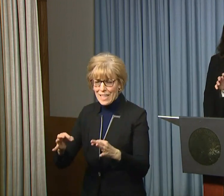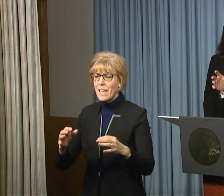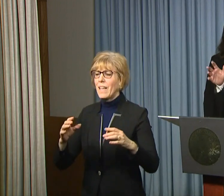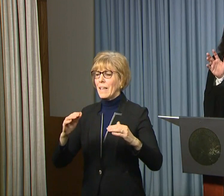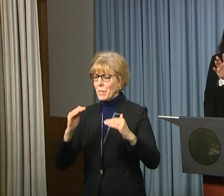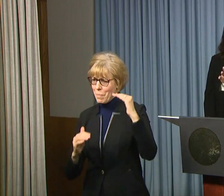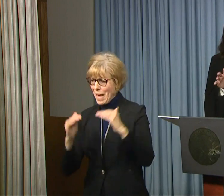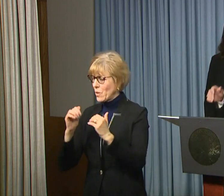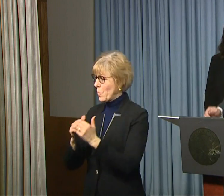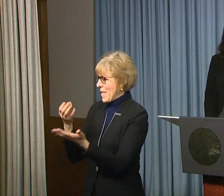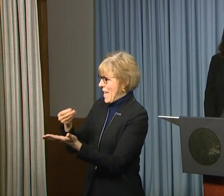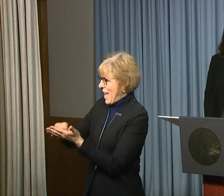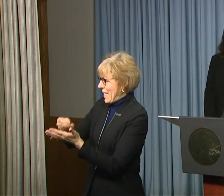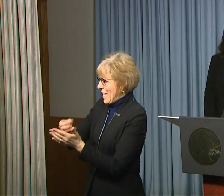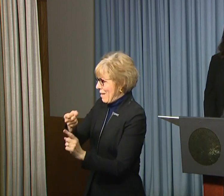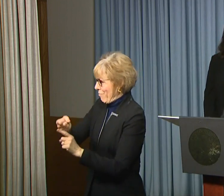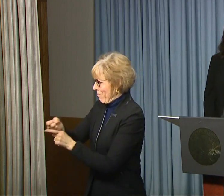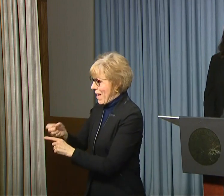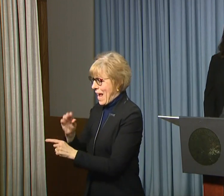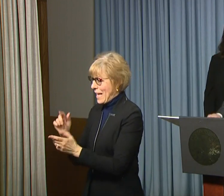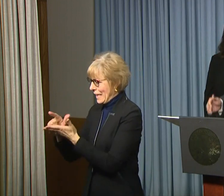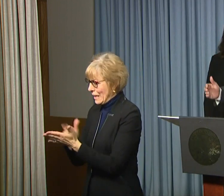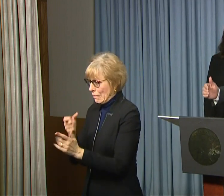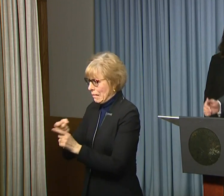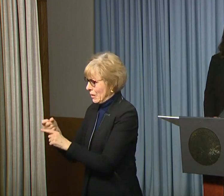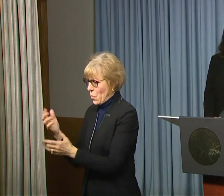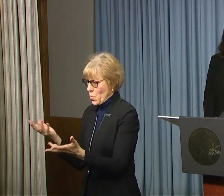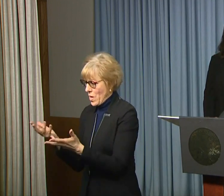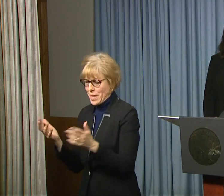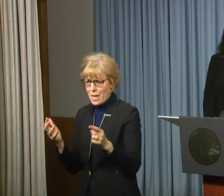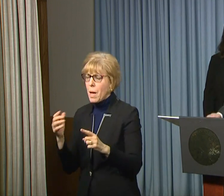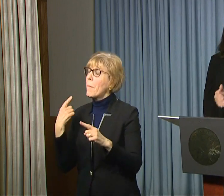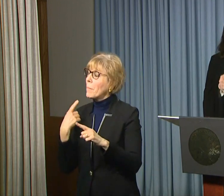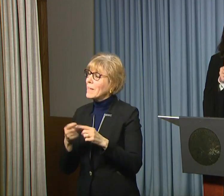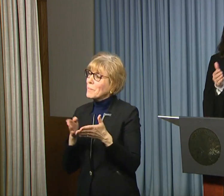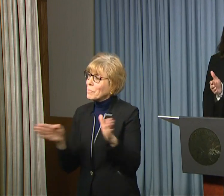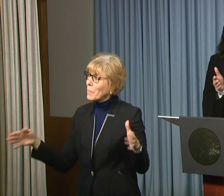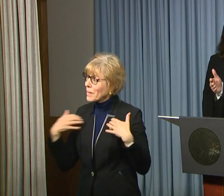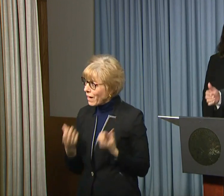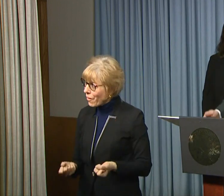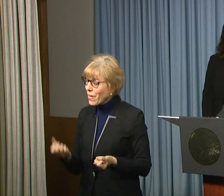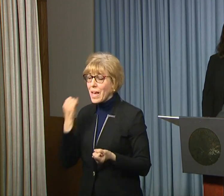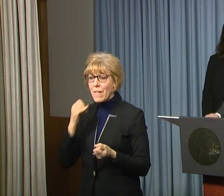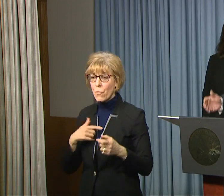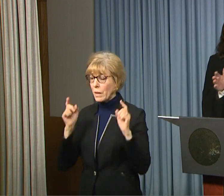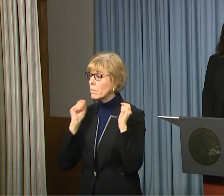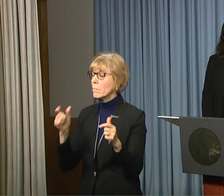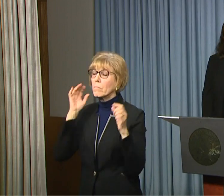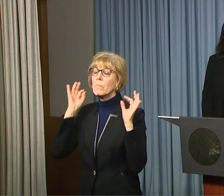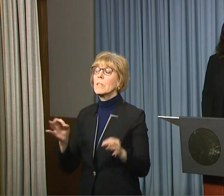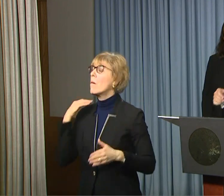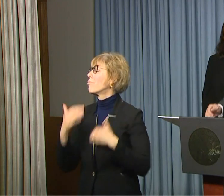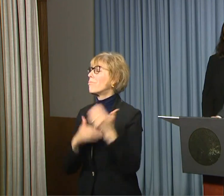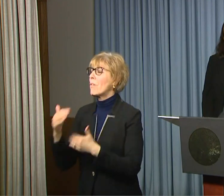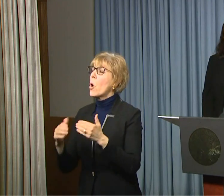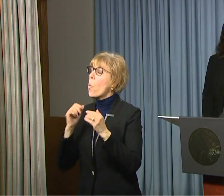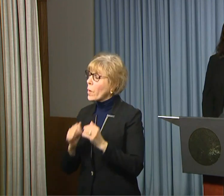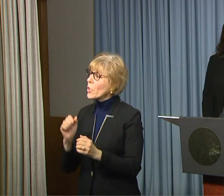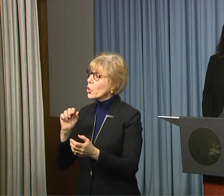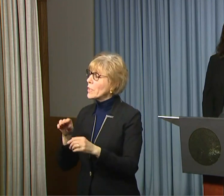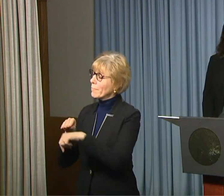economic considerations and legal considerations, but also public health. If we make decisions too quickly, we could create other public